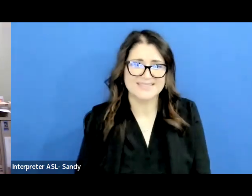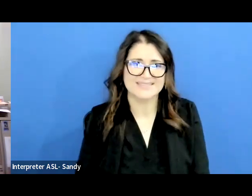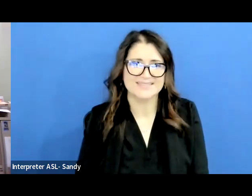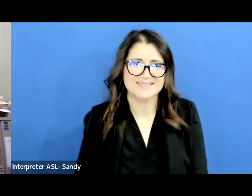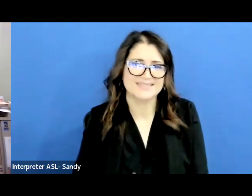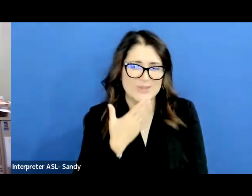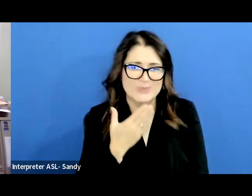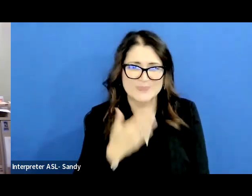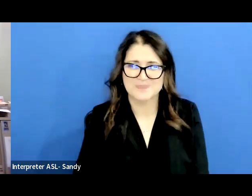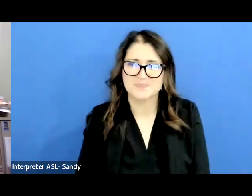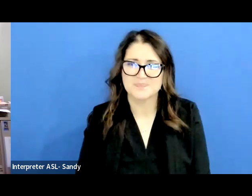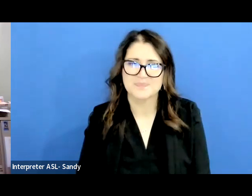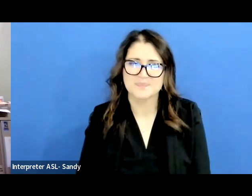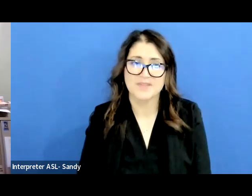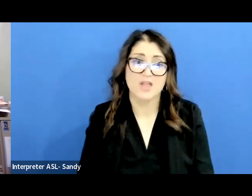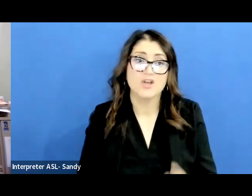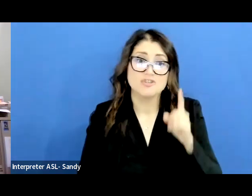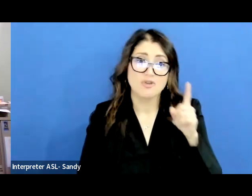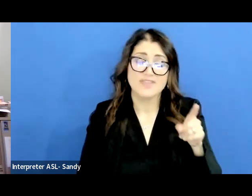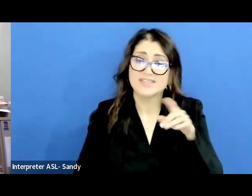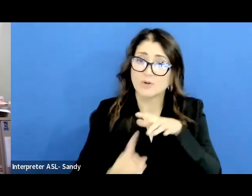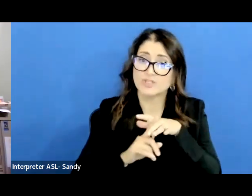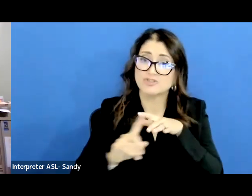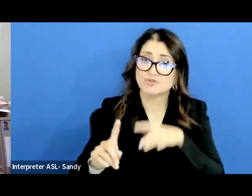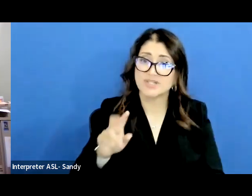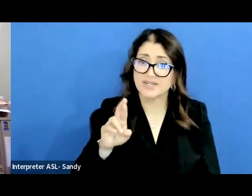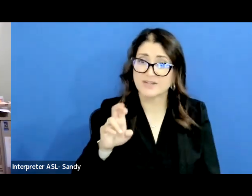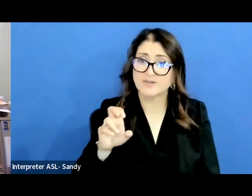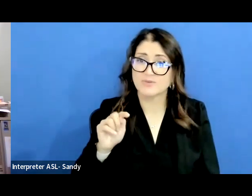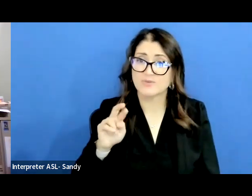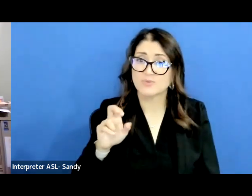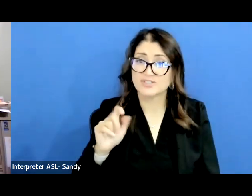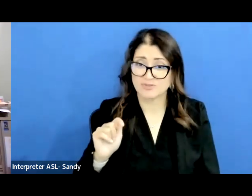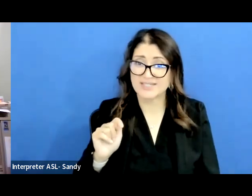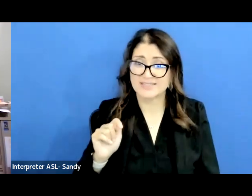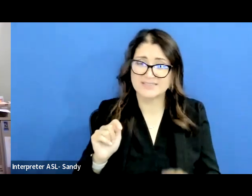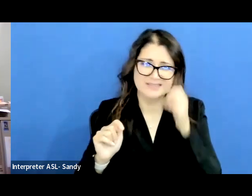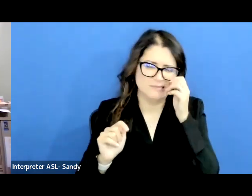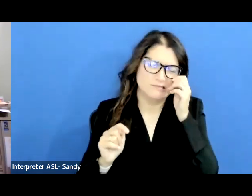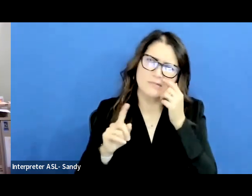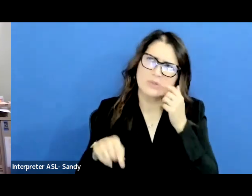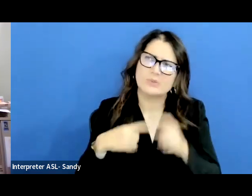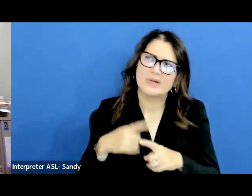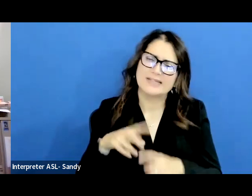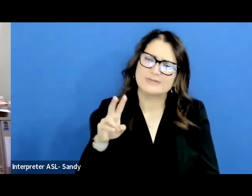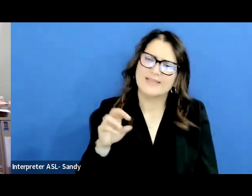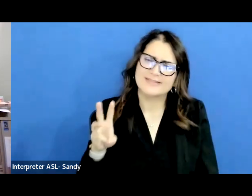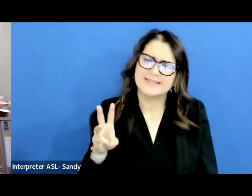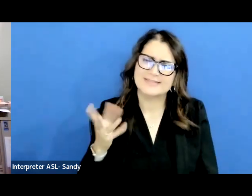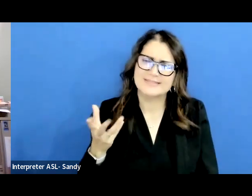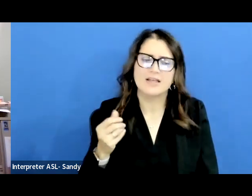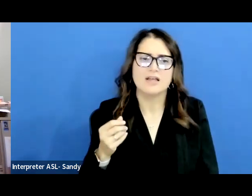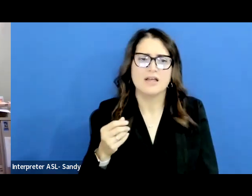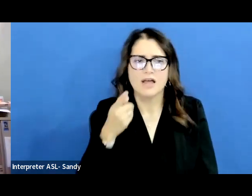you. So this is a retreat I did, I don't know when it was, 2006. And it